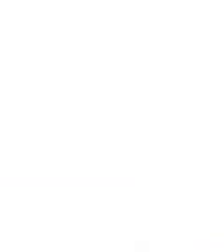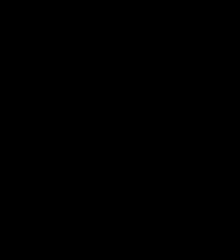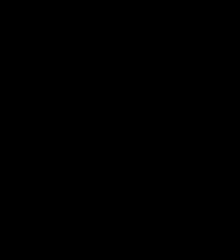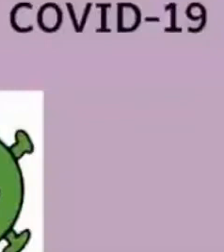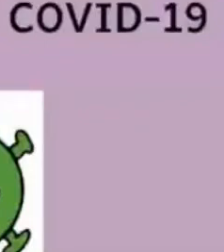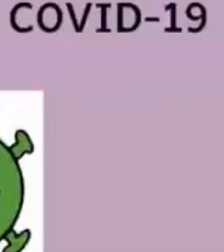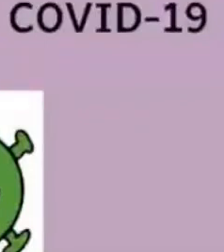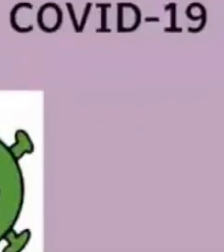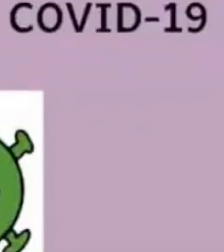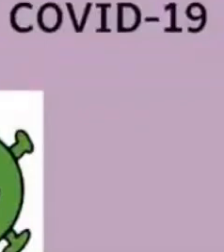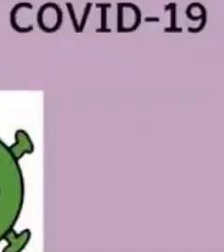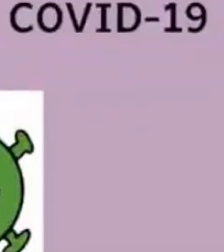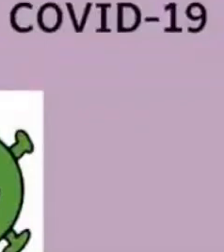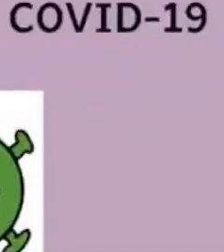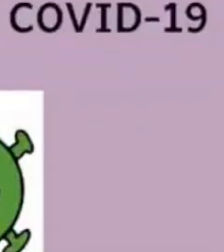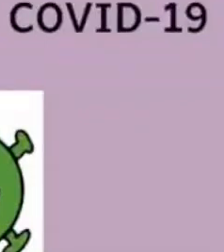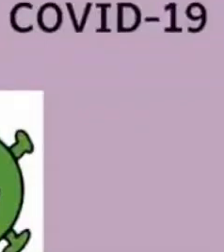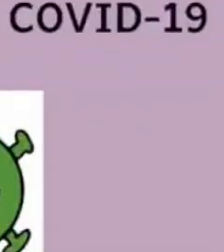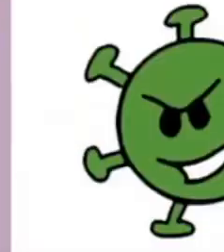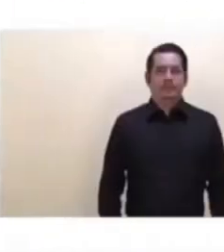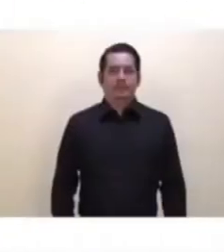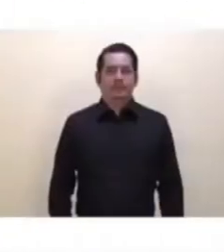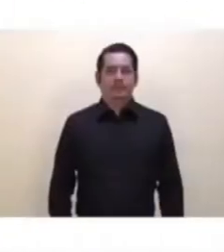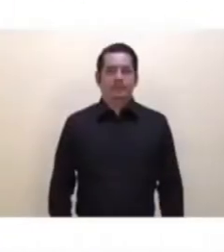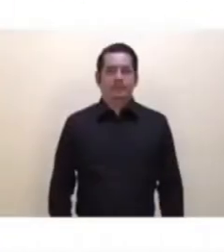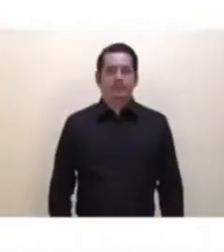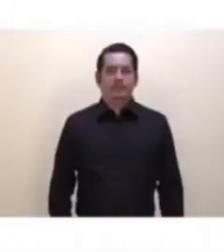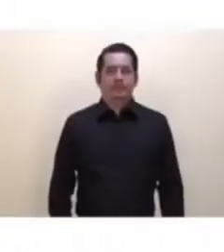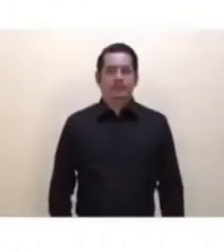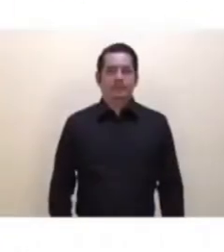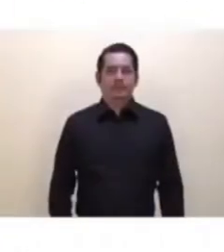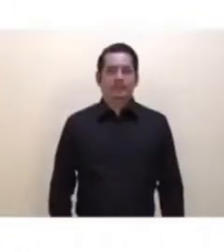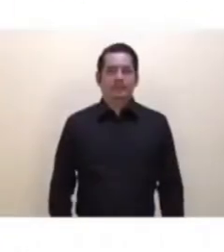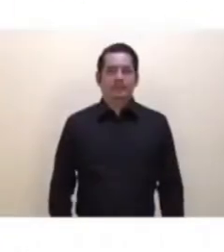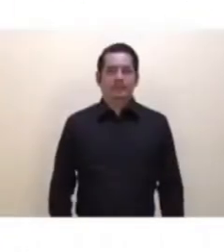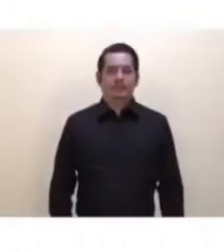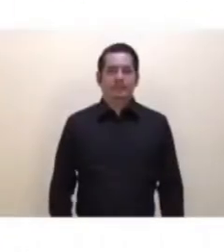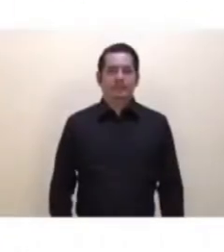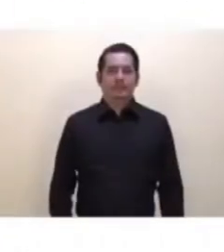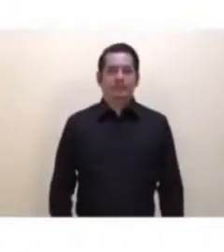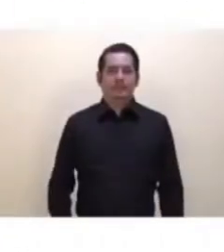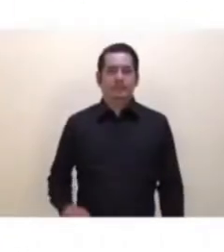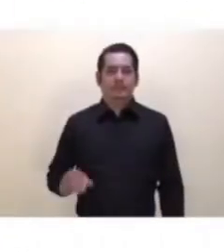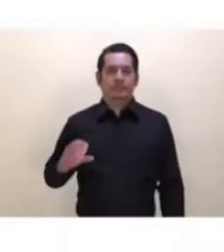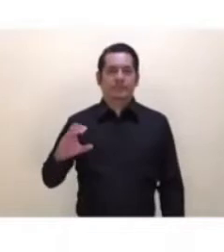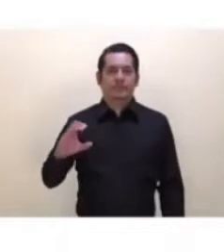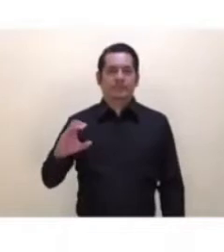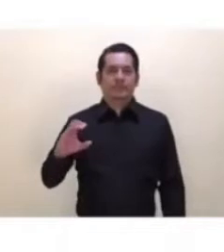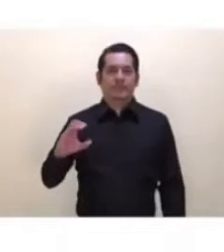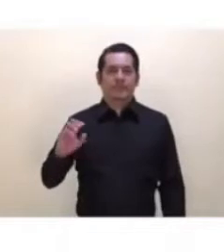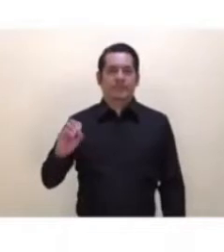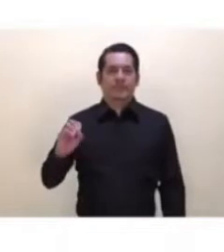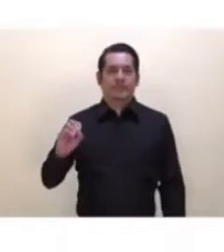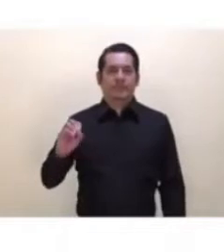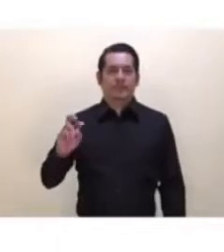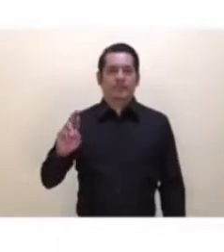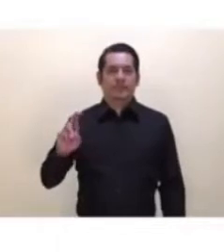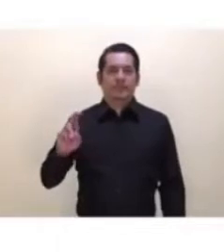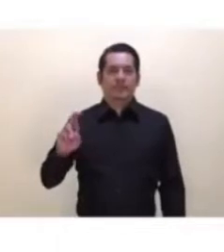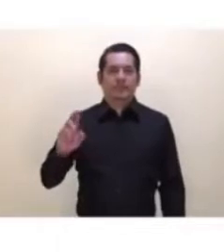one of the books that was created using Bloom software. You can observe an arrow on each side of the page. By clicking